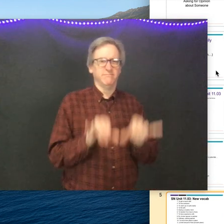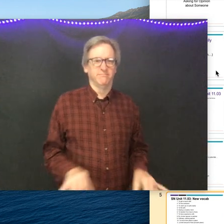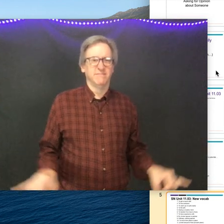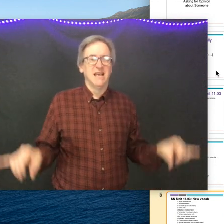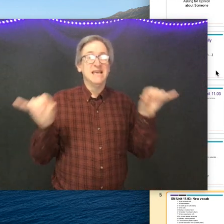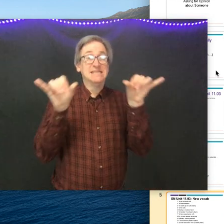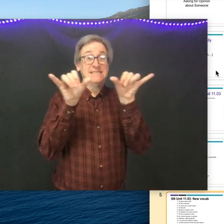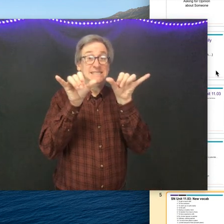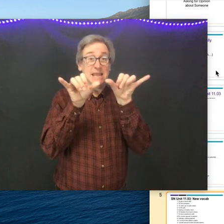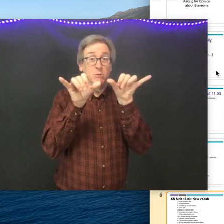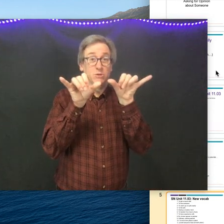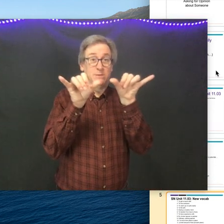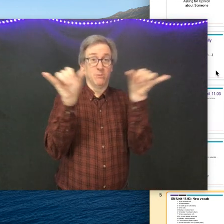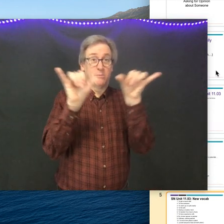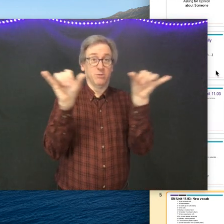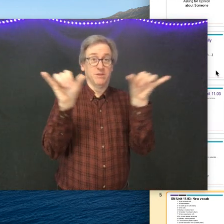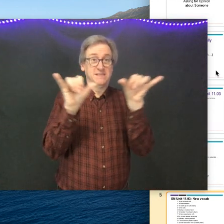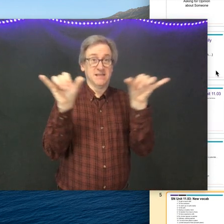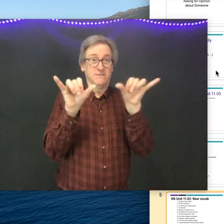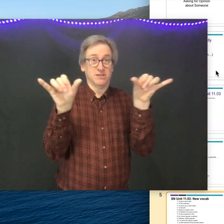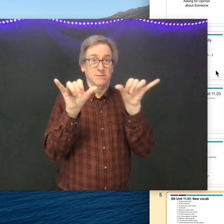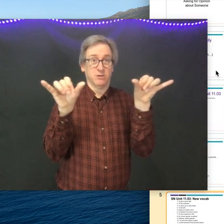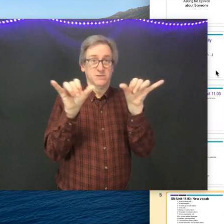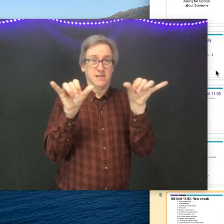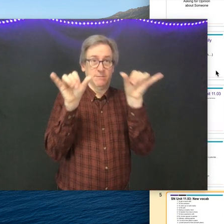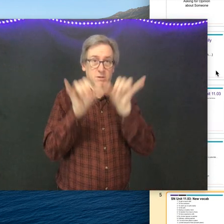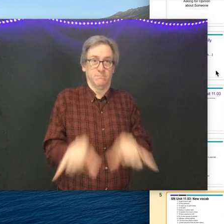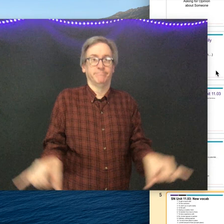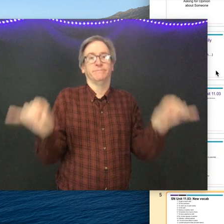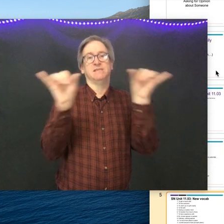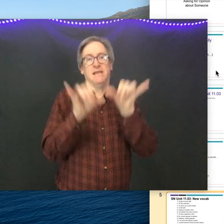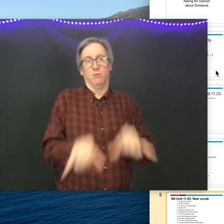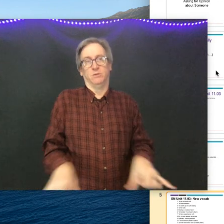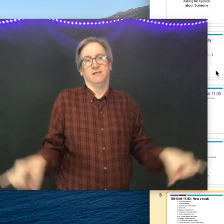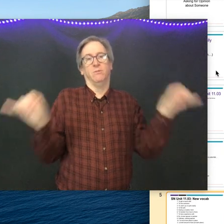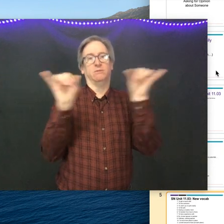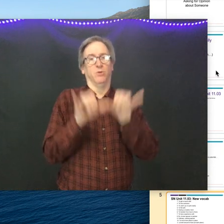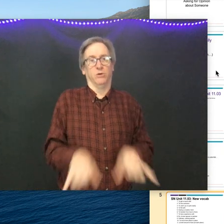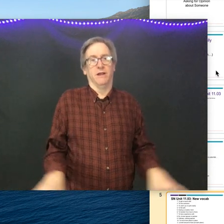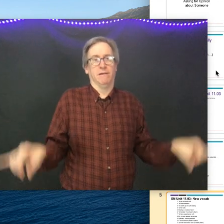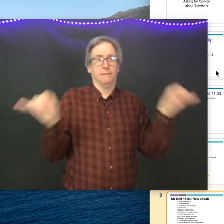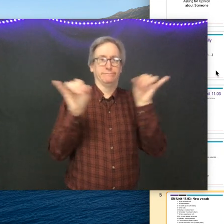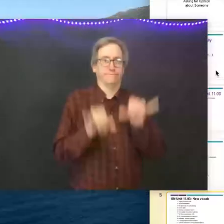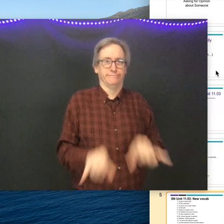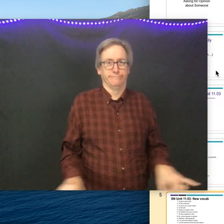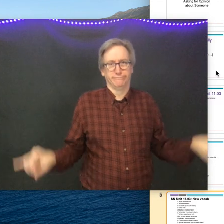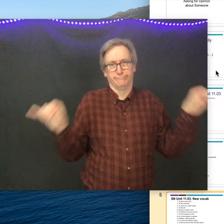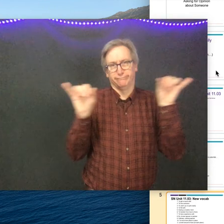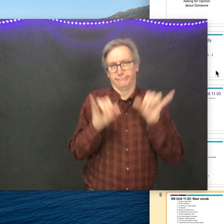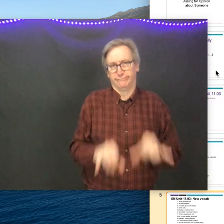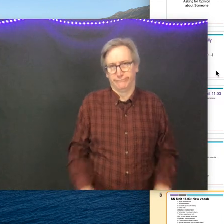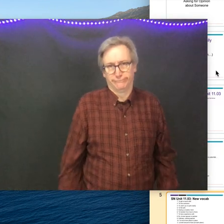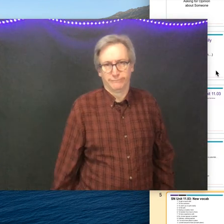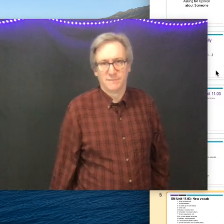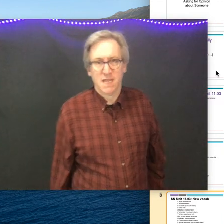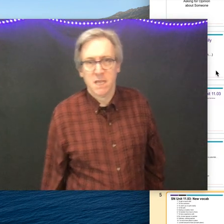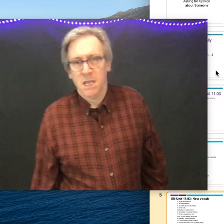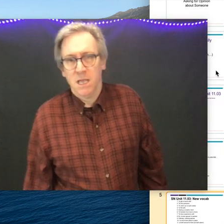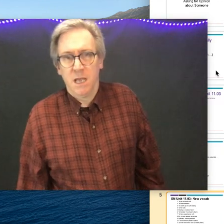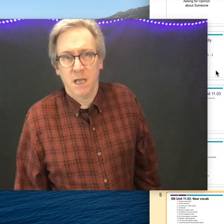Ordinary, same old, same old. Remember, this is the sign for similar or same. Same old, same old. Ordinary.